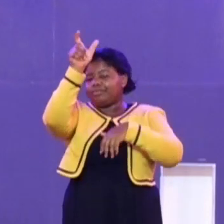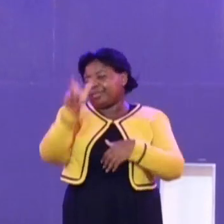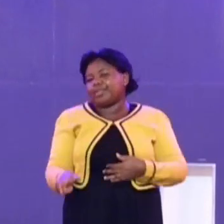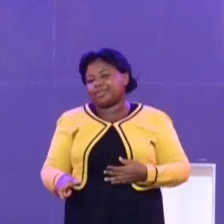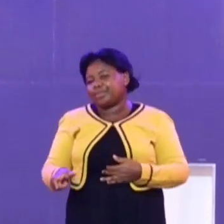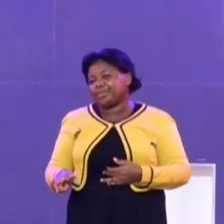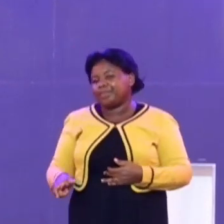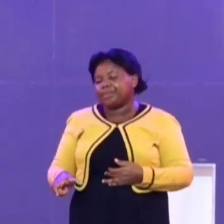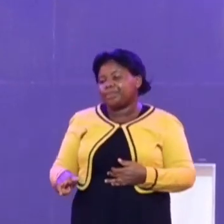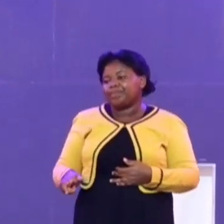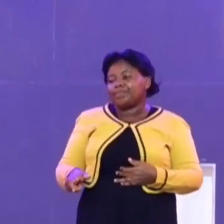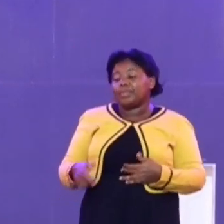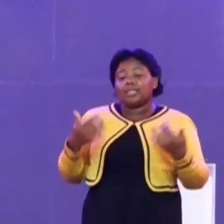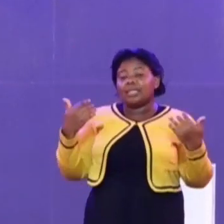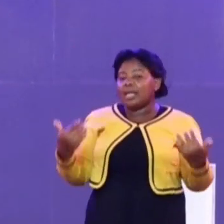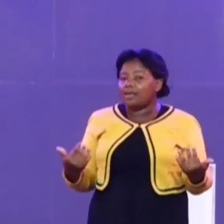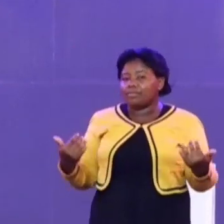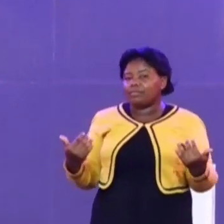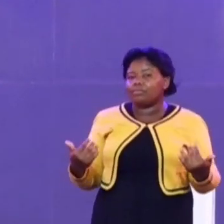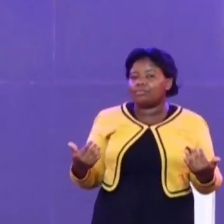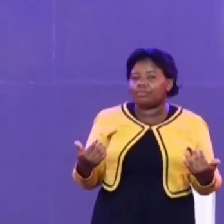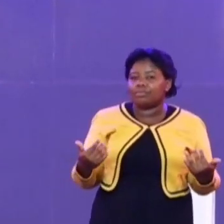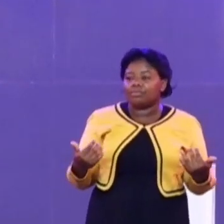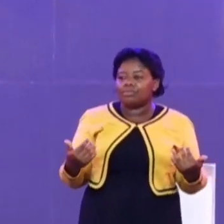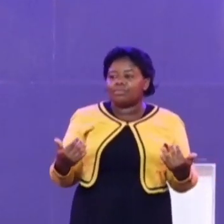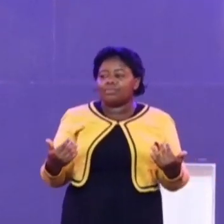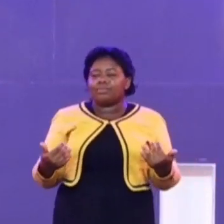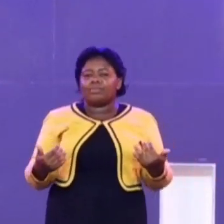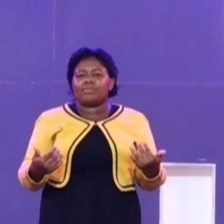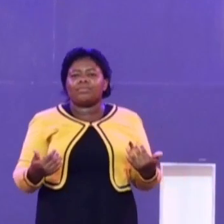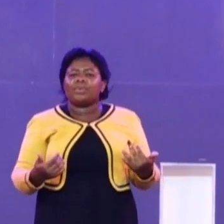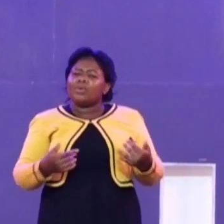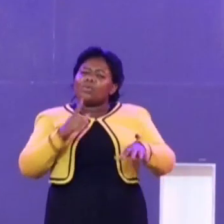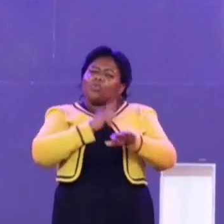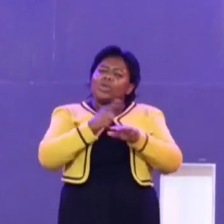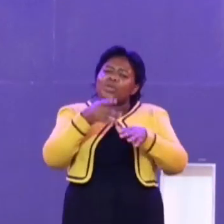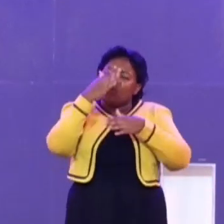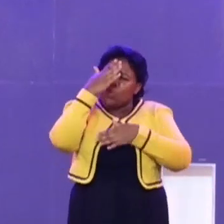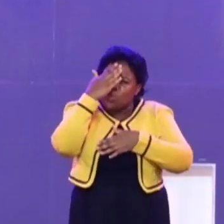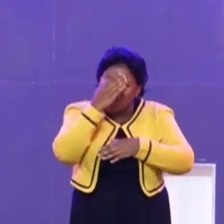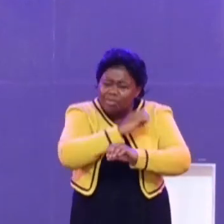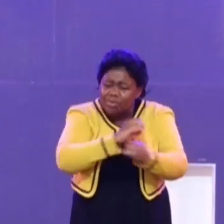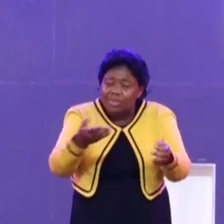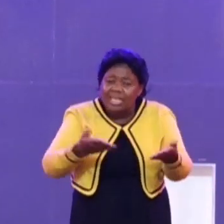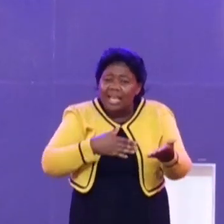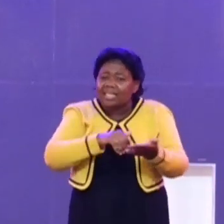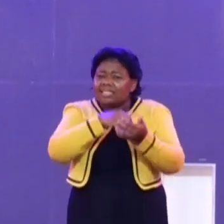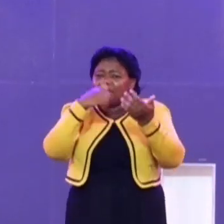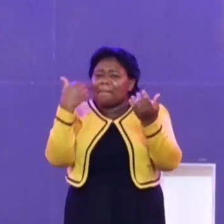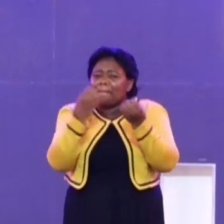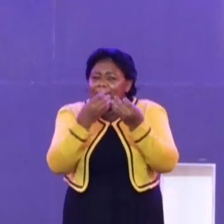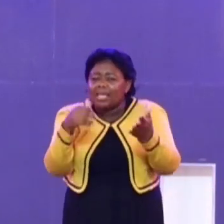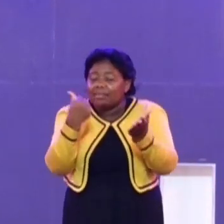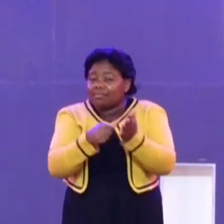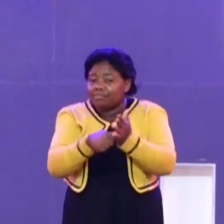genuine born again. Kati kino obutabera mweto waze kina dangers. Now not being humble has its own dangers.